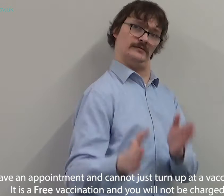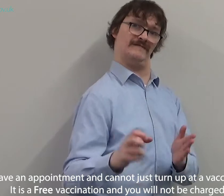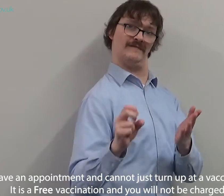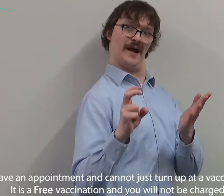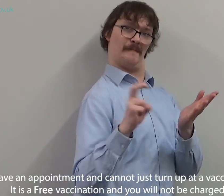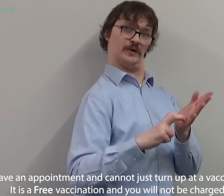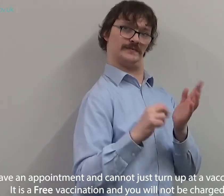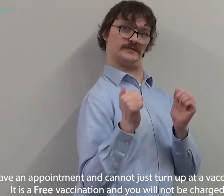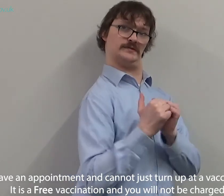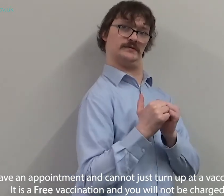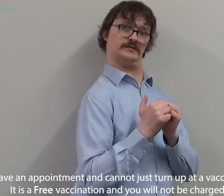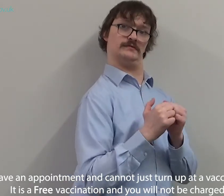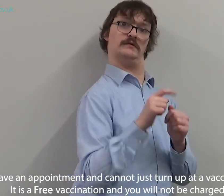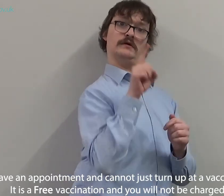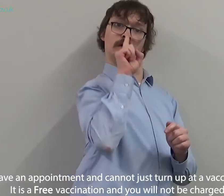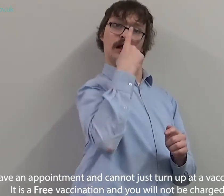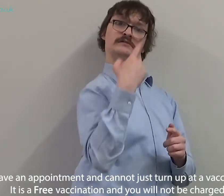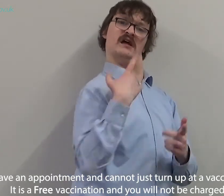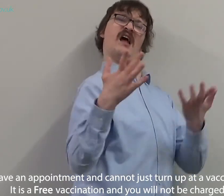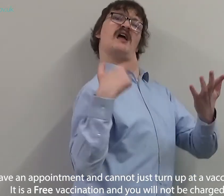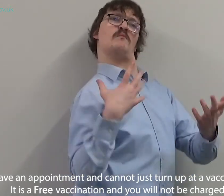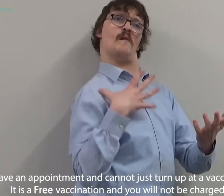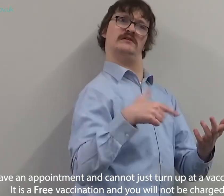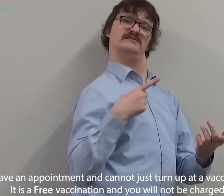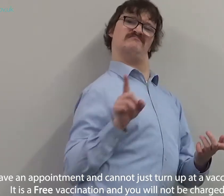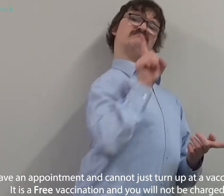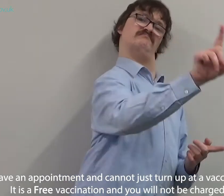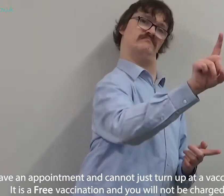You must have an appointment and cannot just turn up at a vaccination centre.